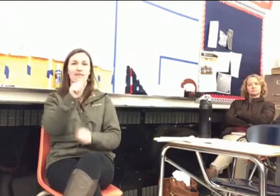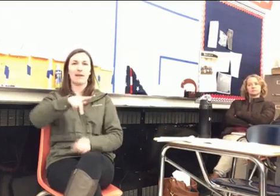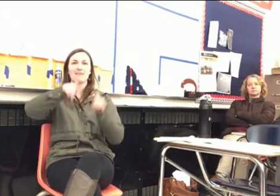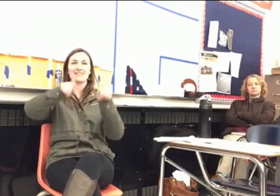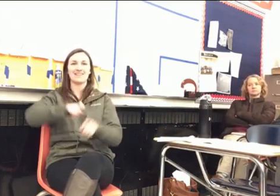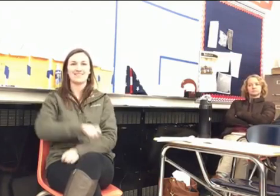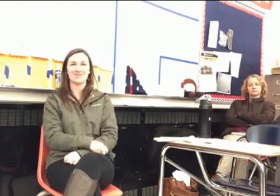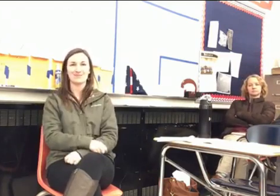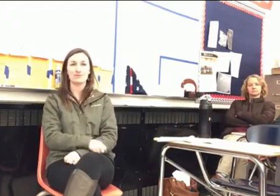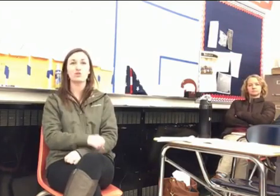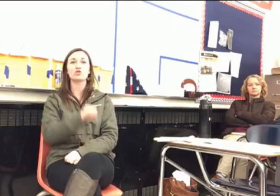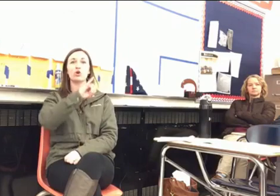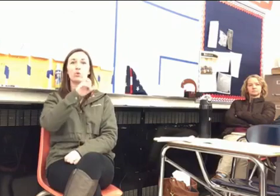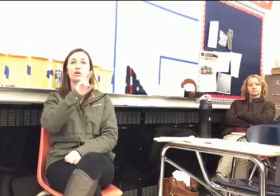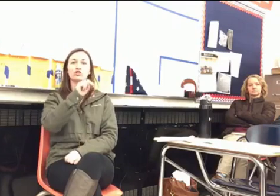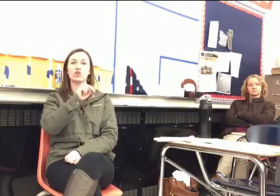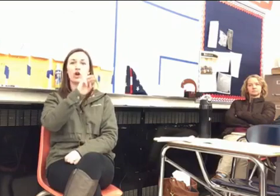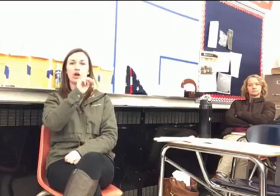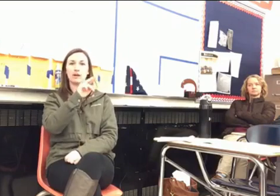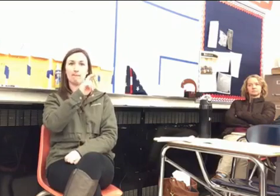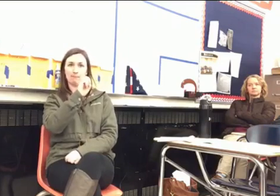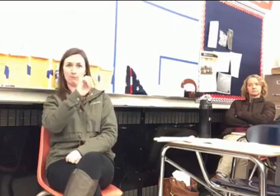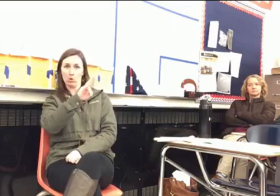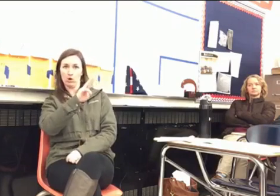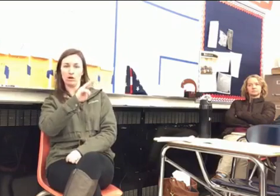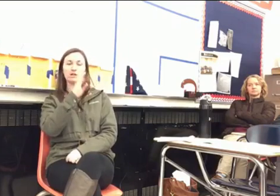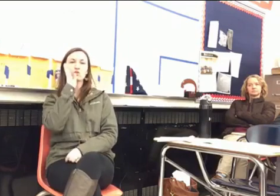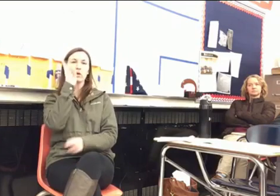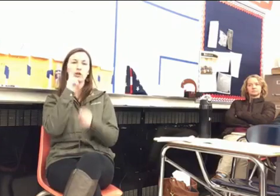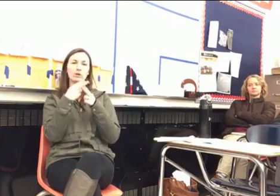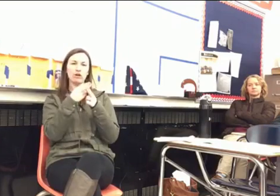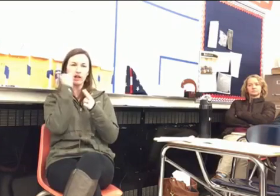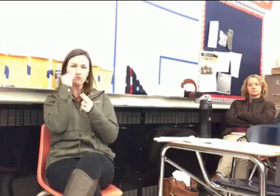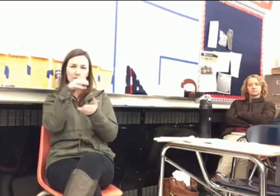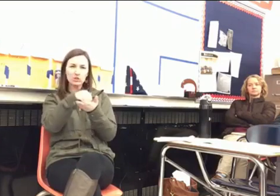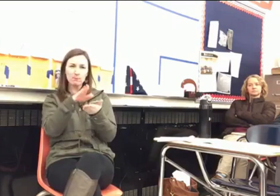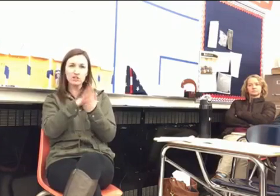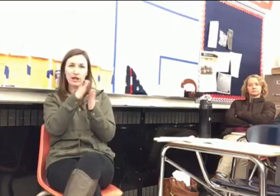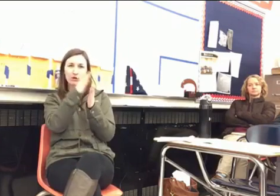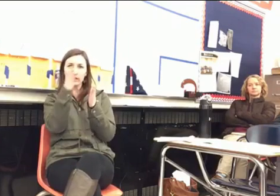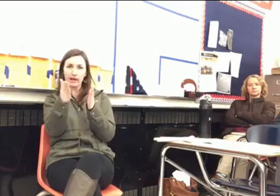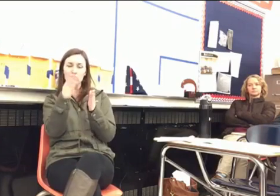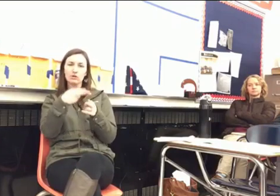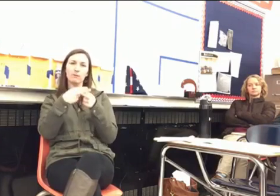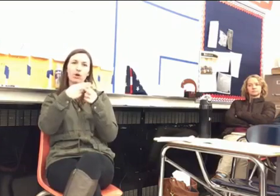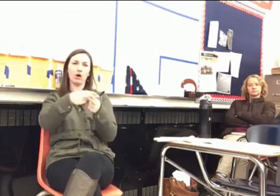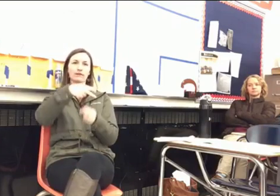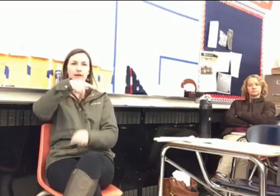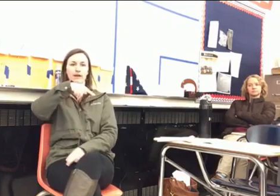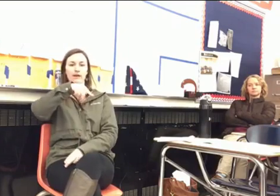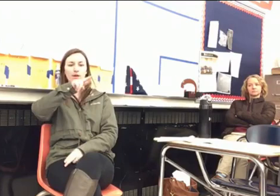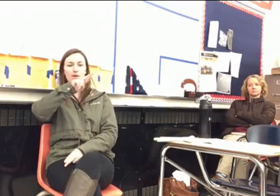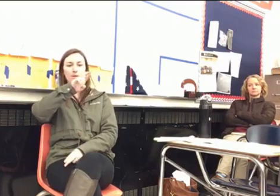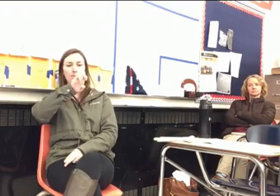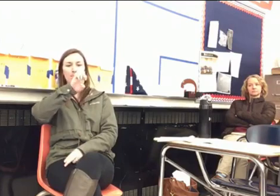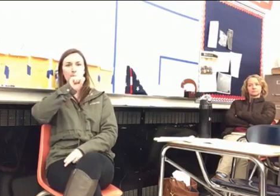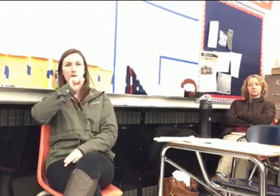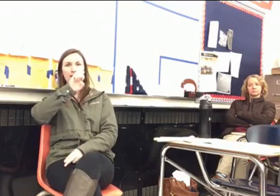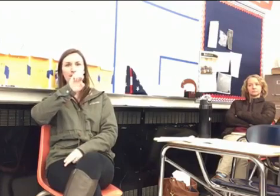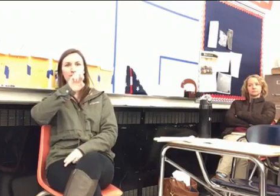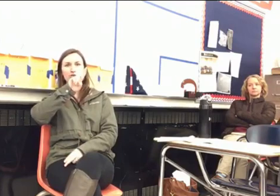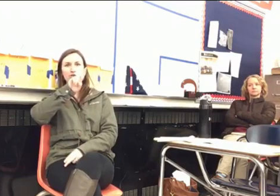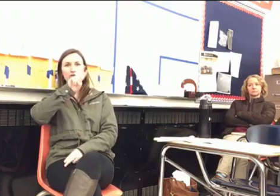Now, John Muir is what you would call, and if you want to put next to his name, a preservationist.